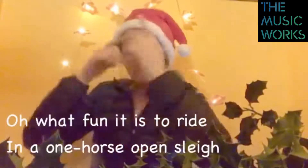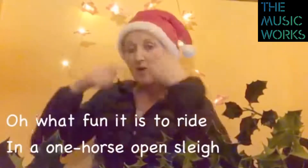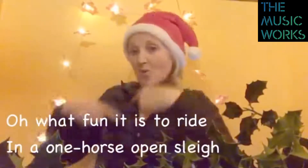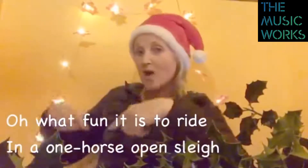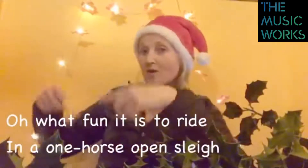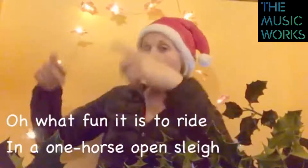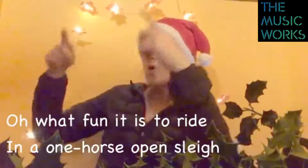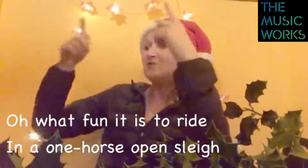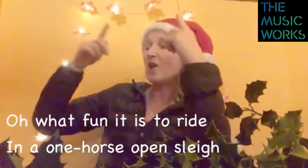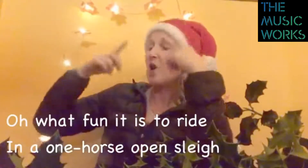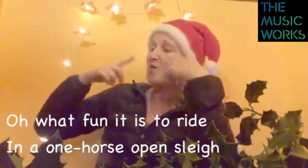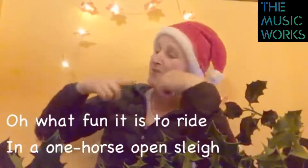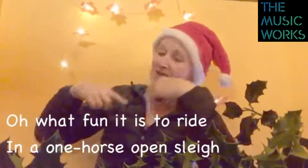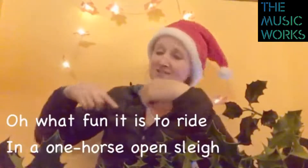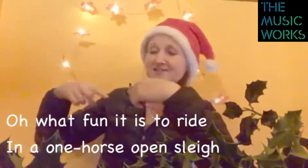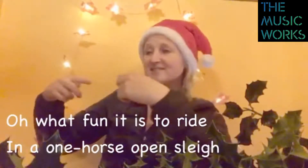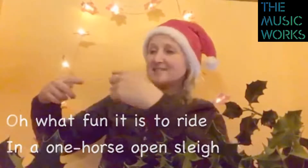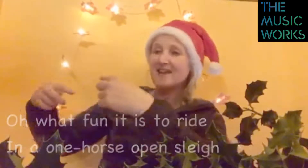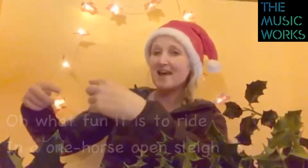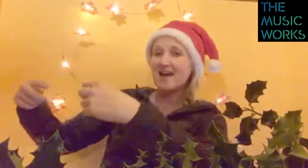on a one-horse open sleigh.